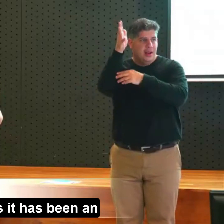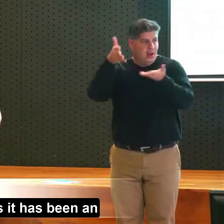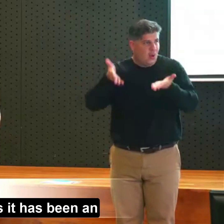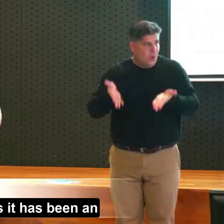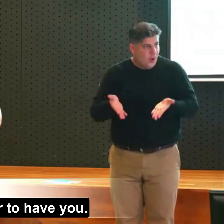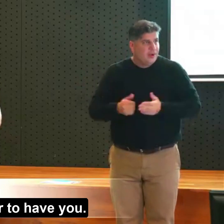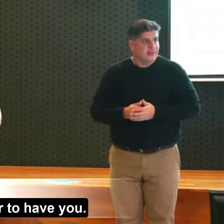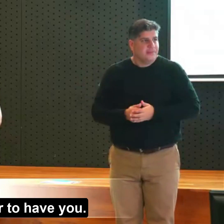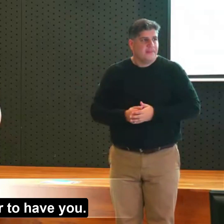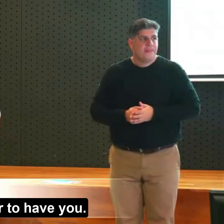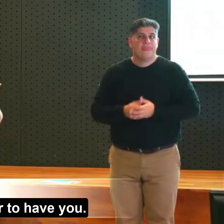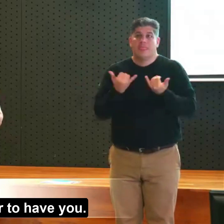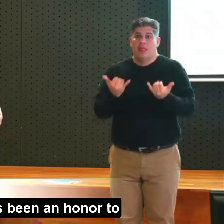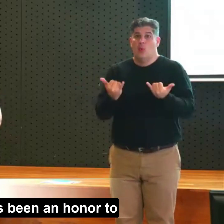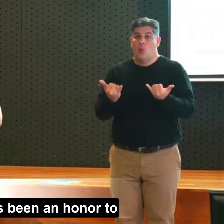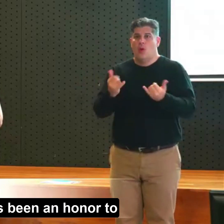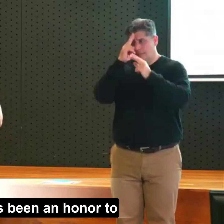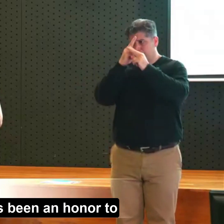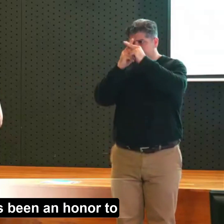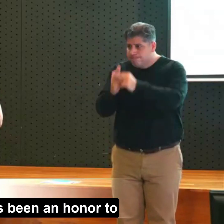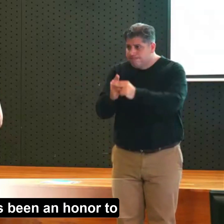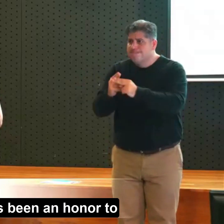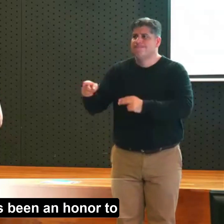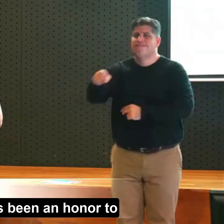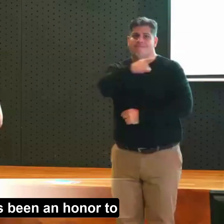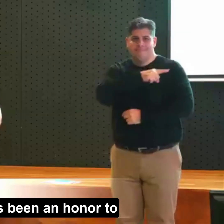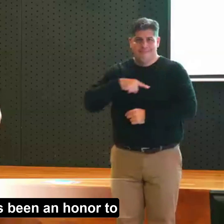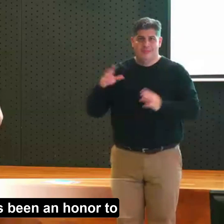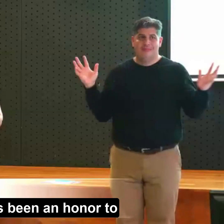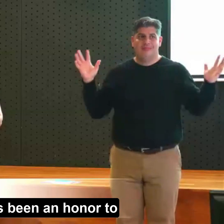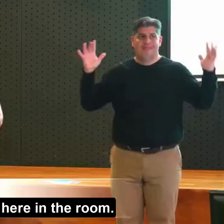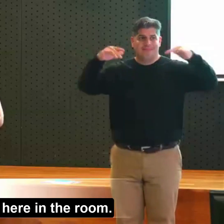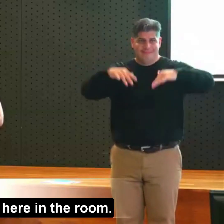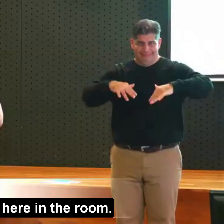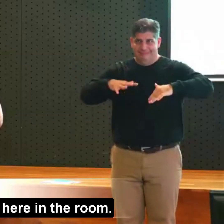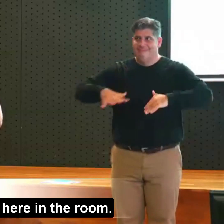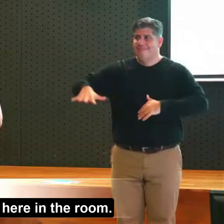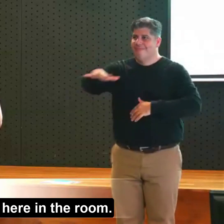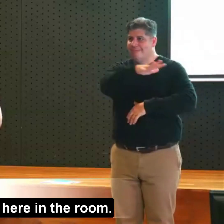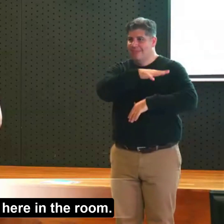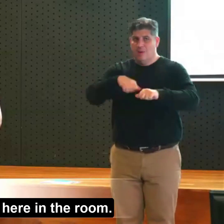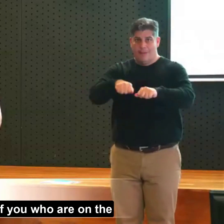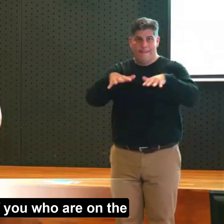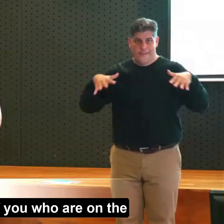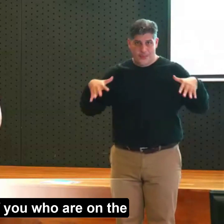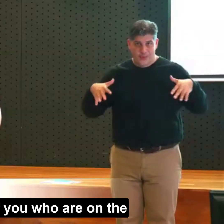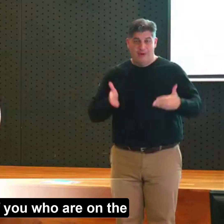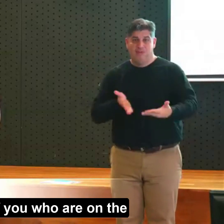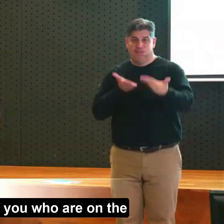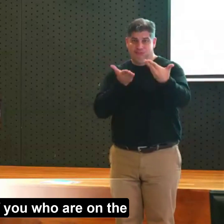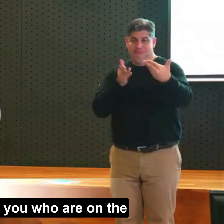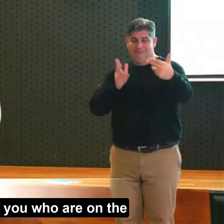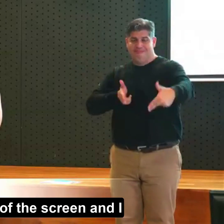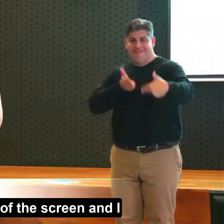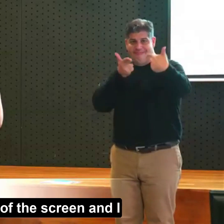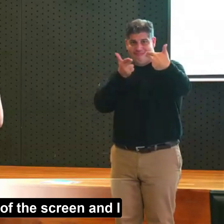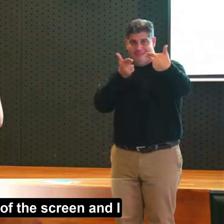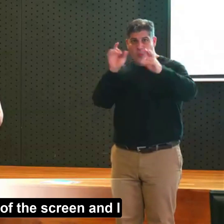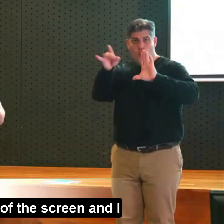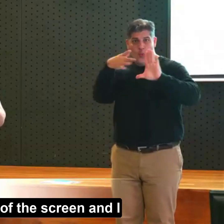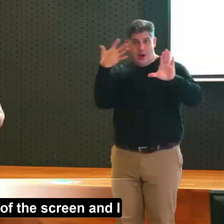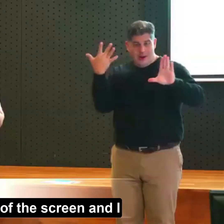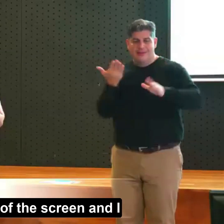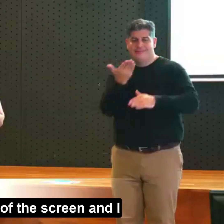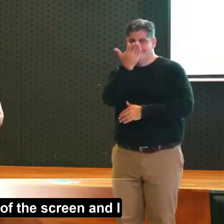It has been an honor to have you here. It has been an honor to have you here in the room and those of you who are on the other side